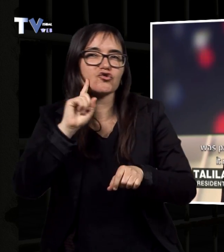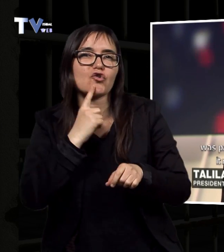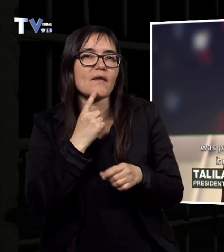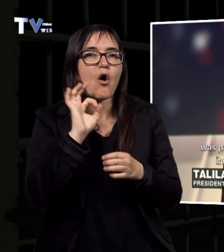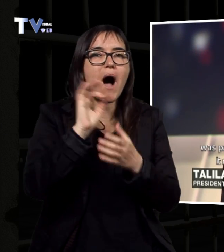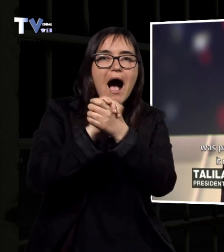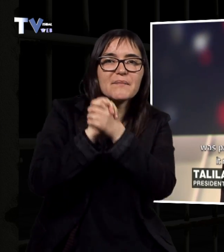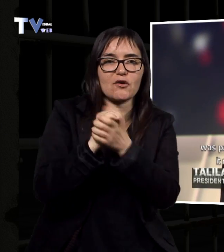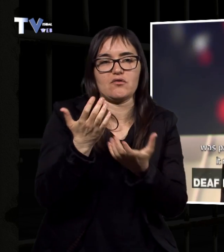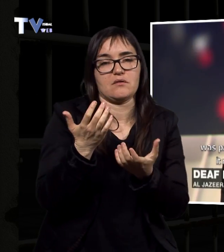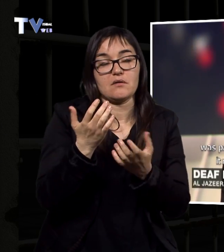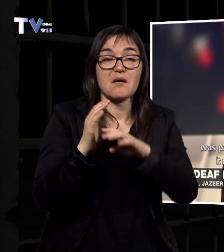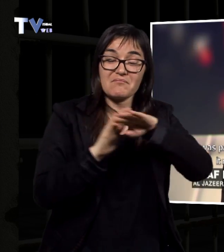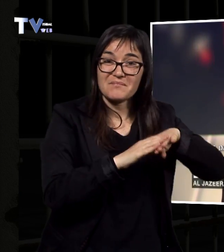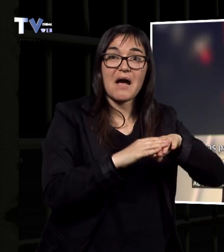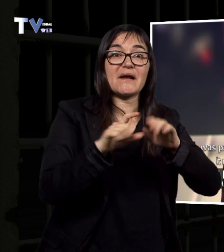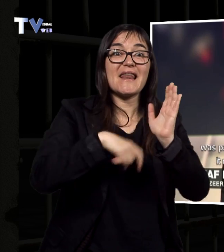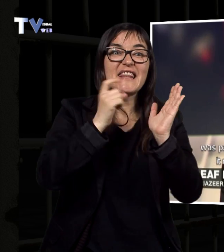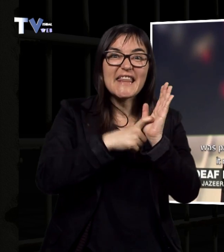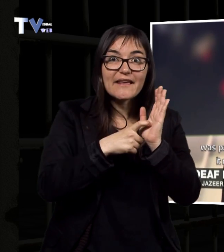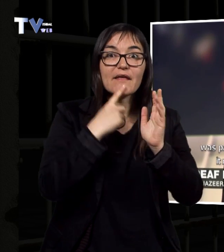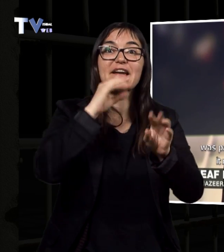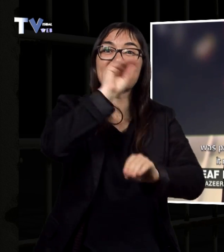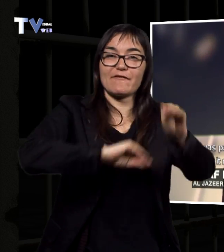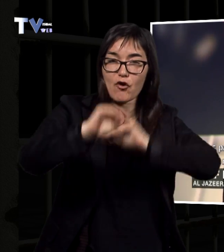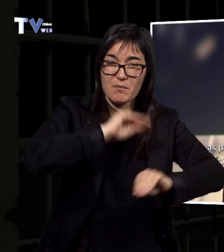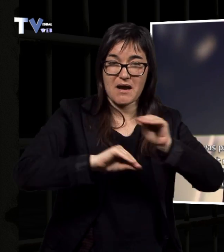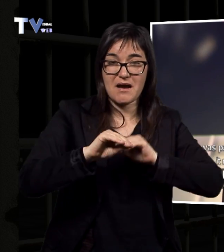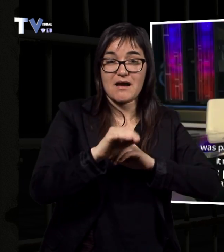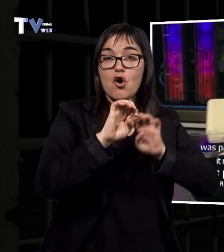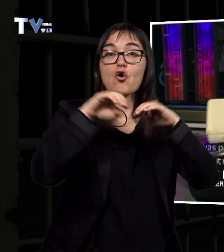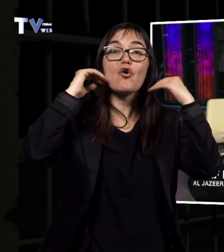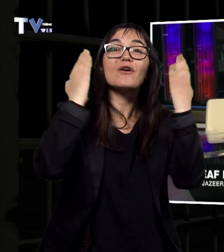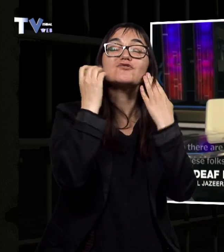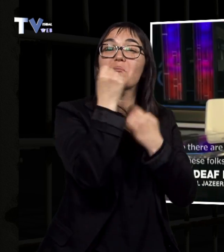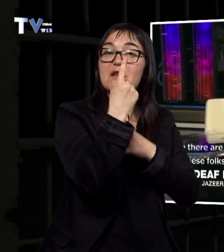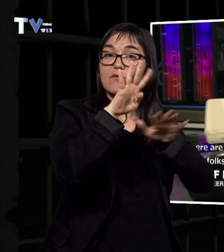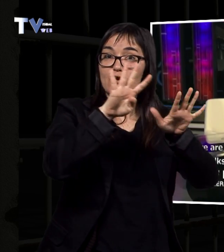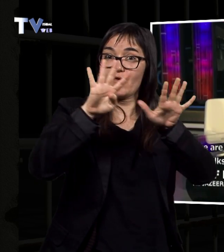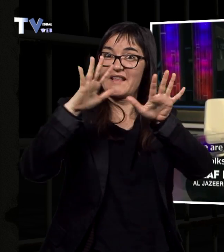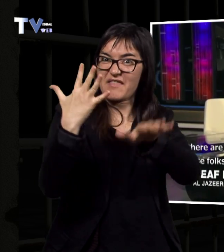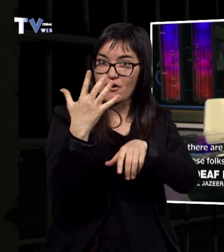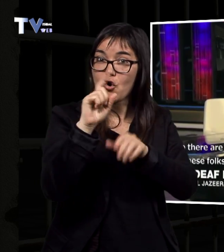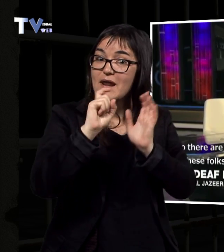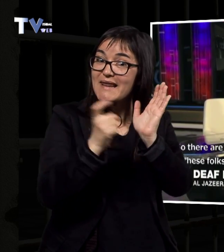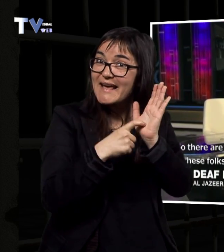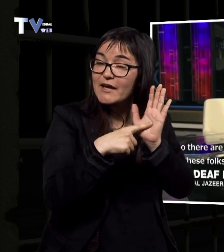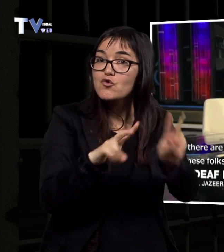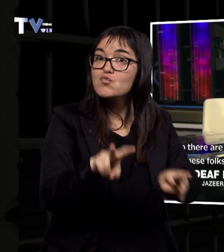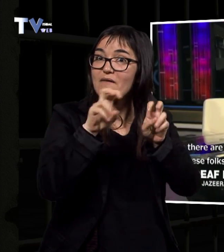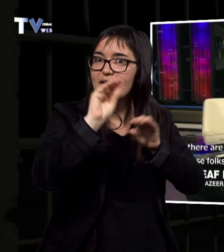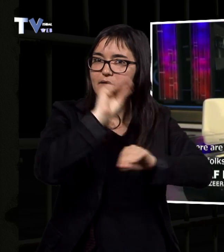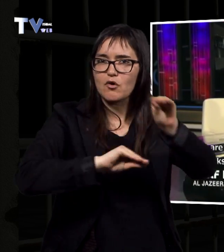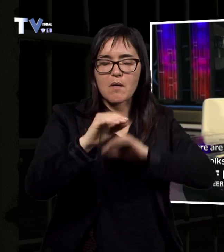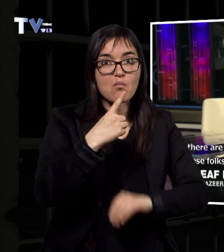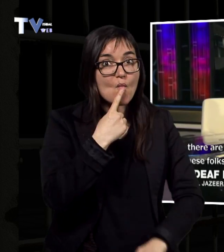that makes it really, really difficult to sue as a prisoner. You know, there are going to be people who suggest, look,